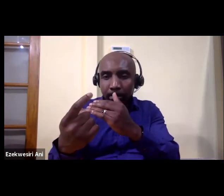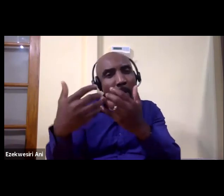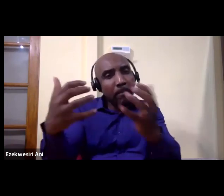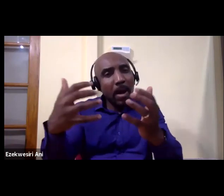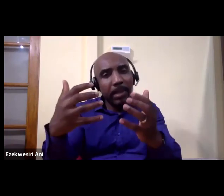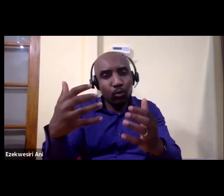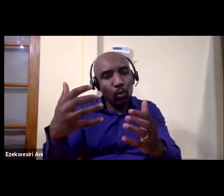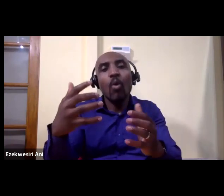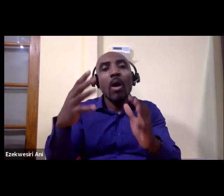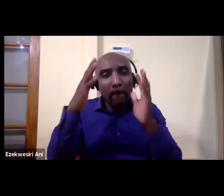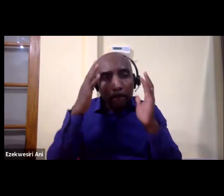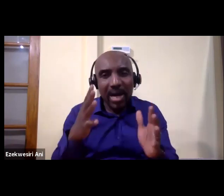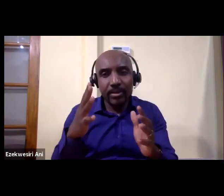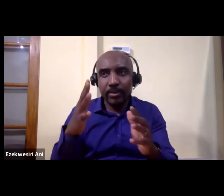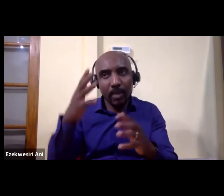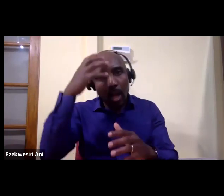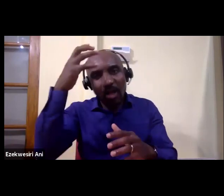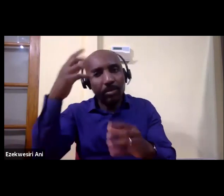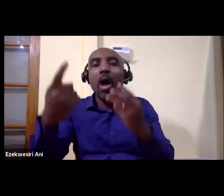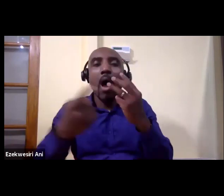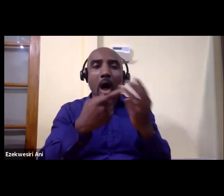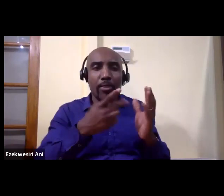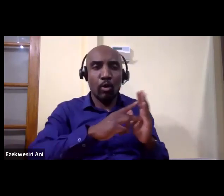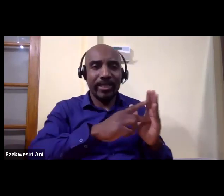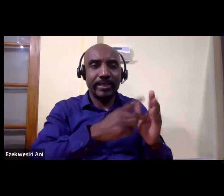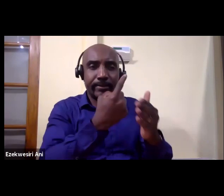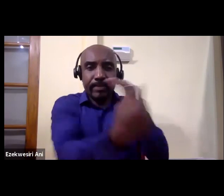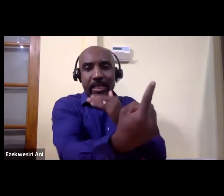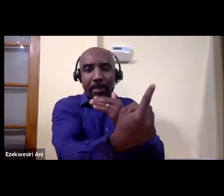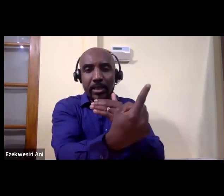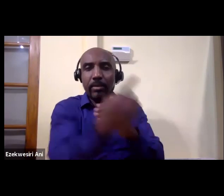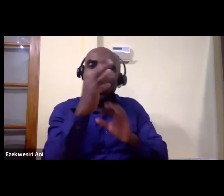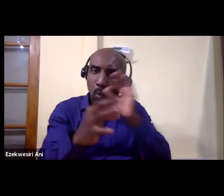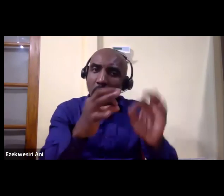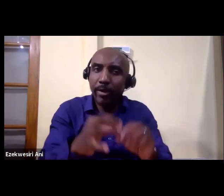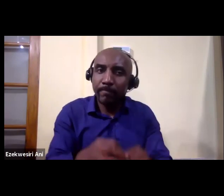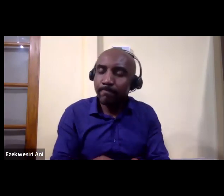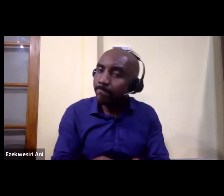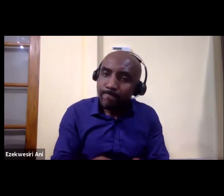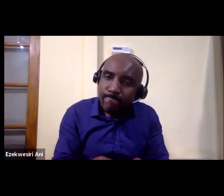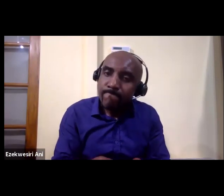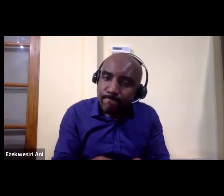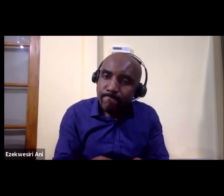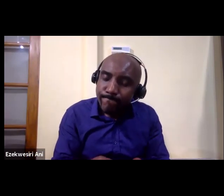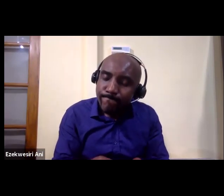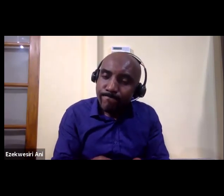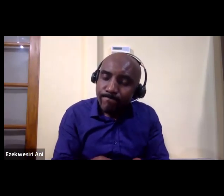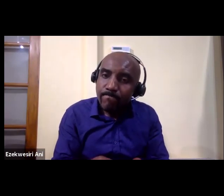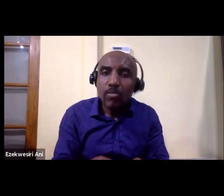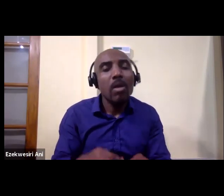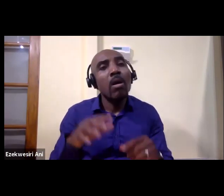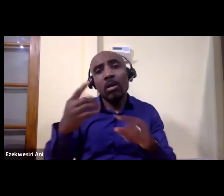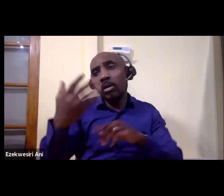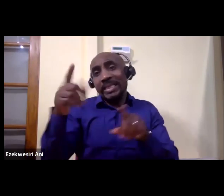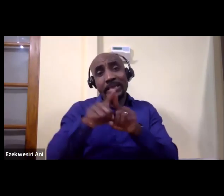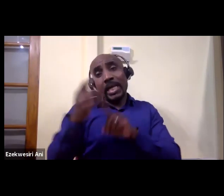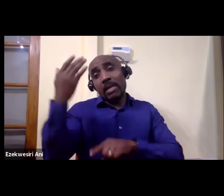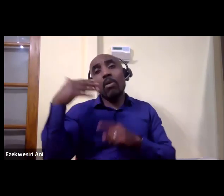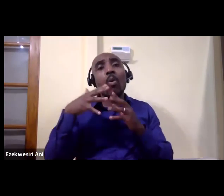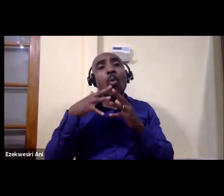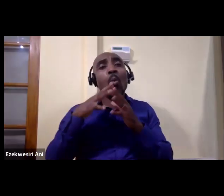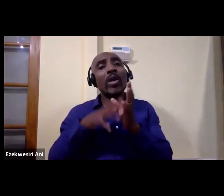cannot pass as a bump in the road. This cannot pass as I fear Windrush keeps passing,